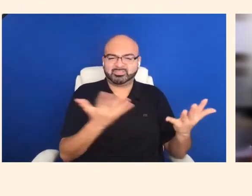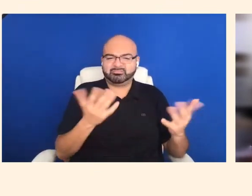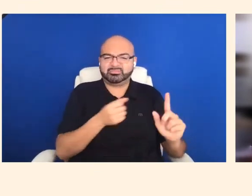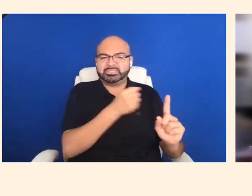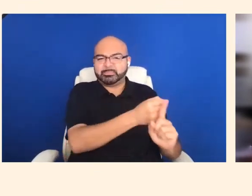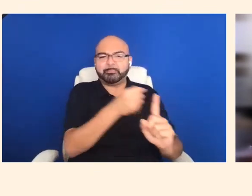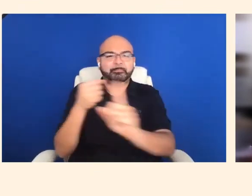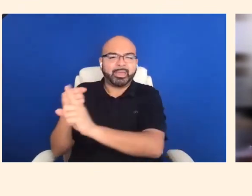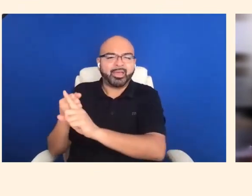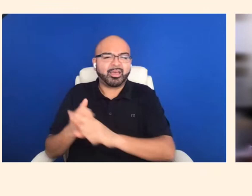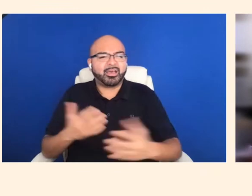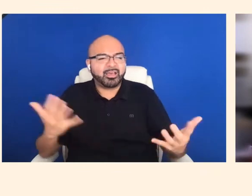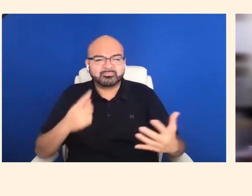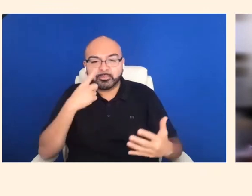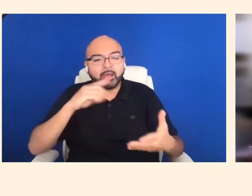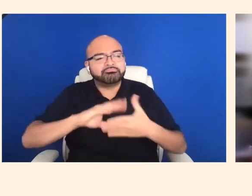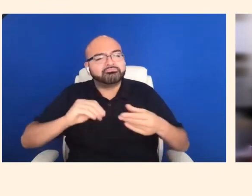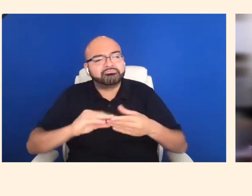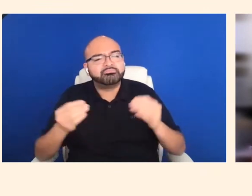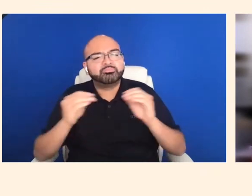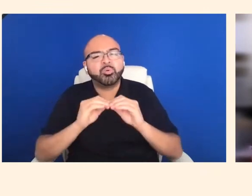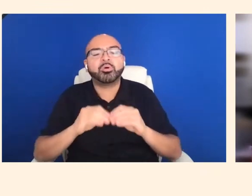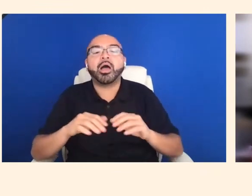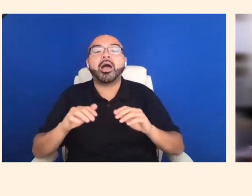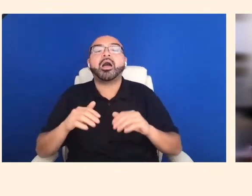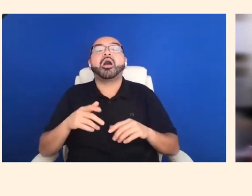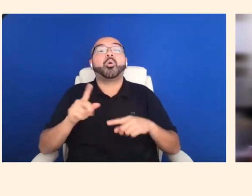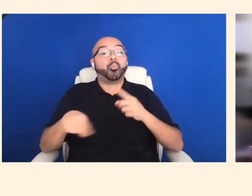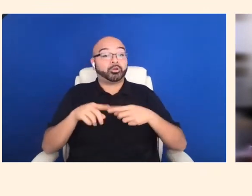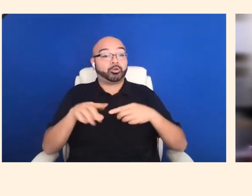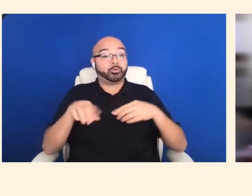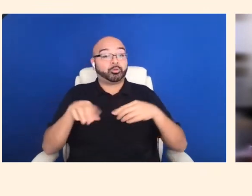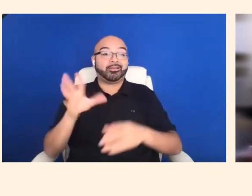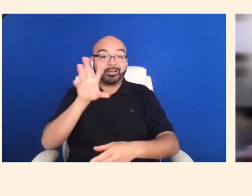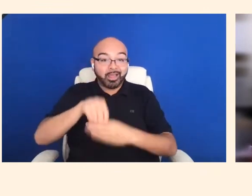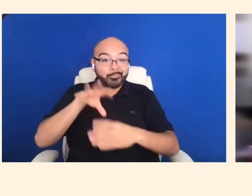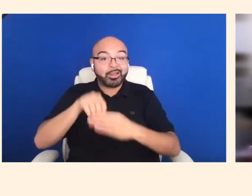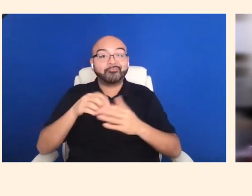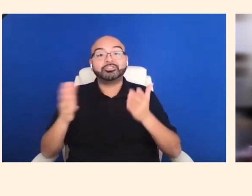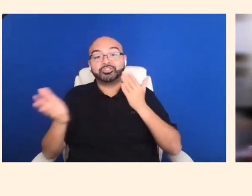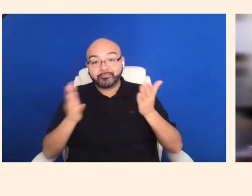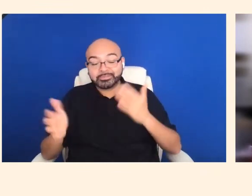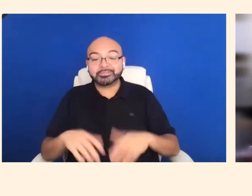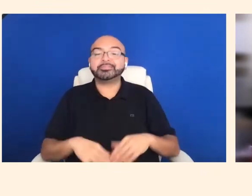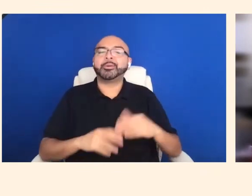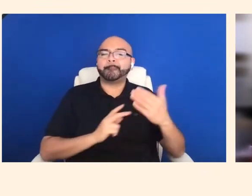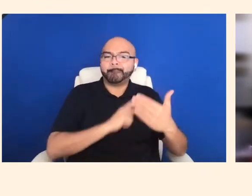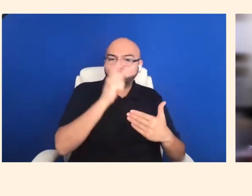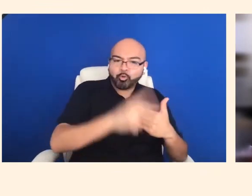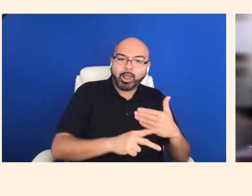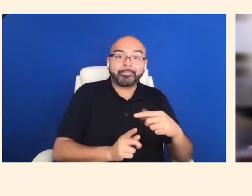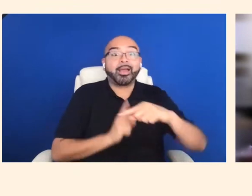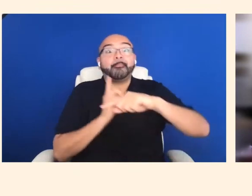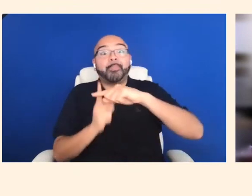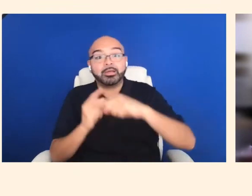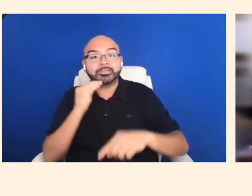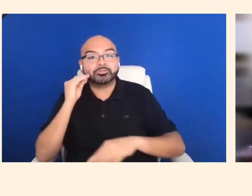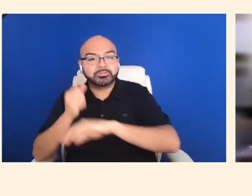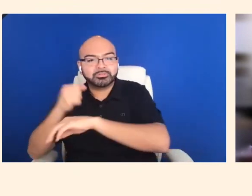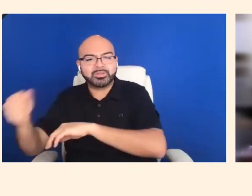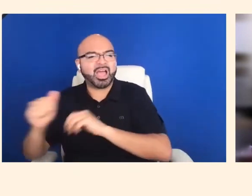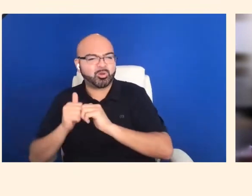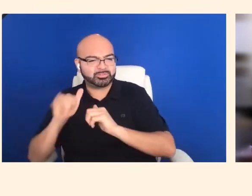of housing? How does providing comprehensive services and programming in addition to your housing impact the